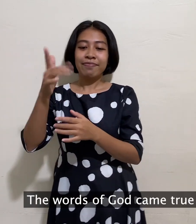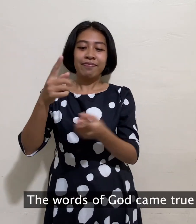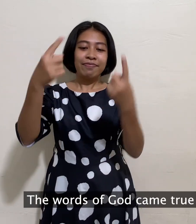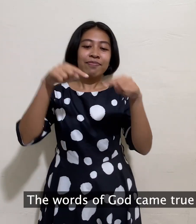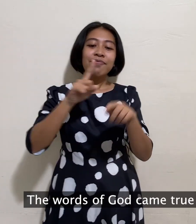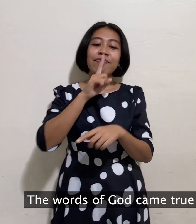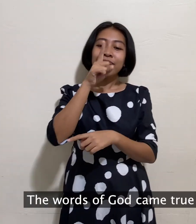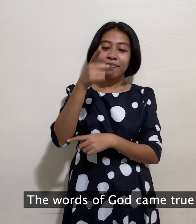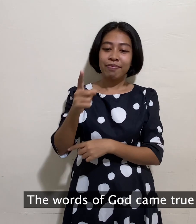true.